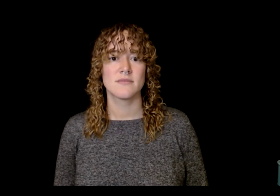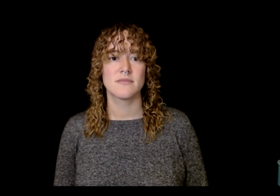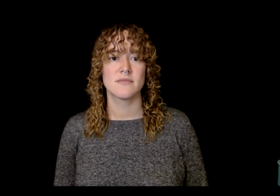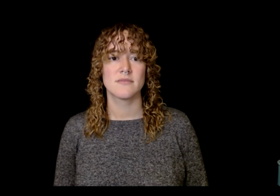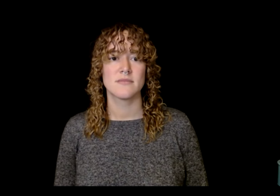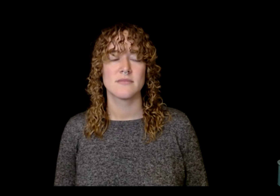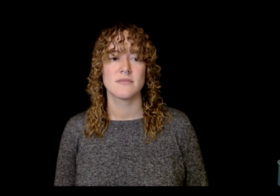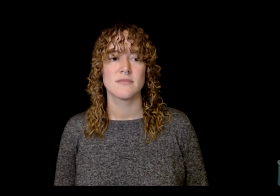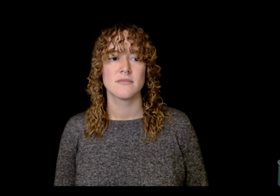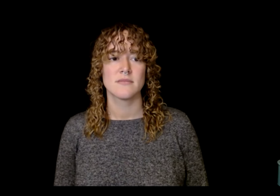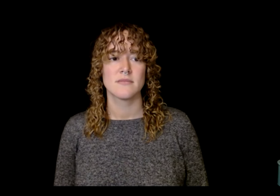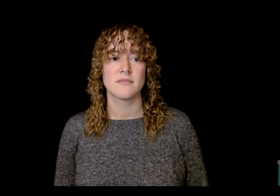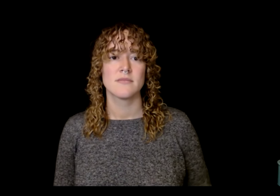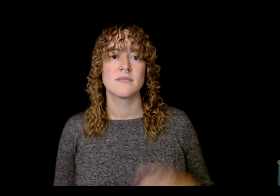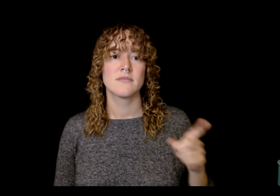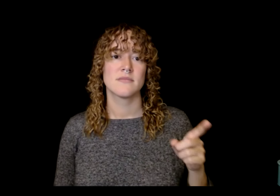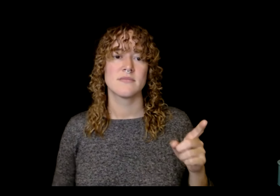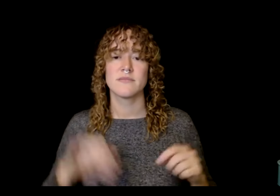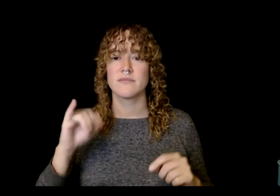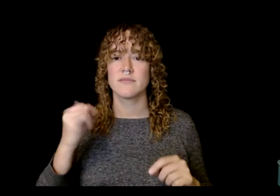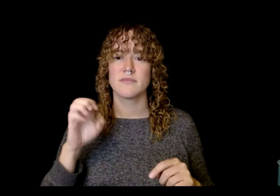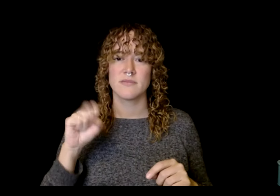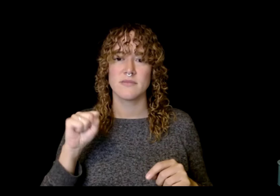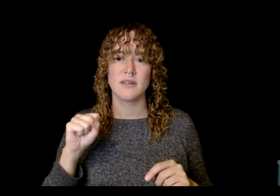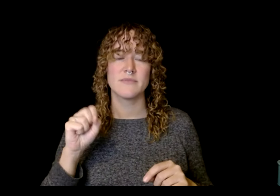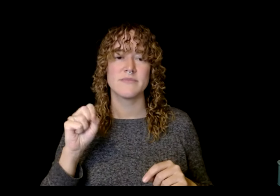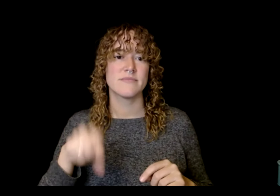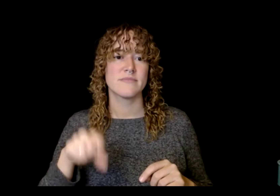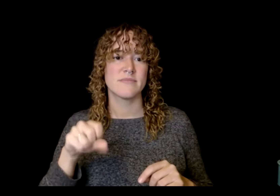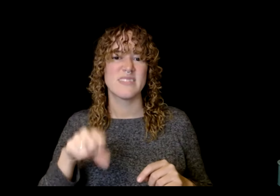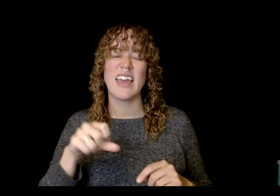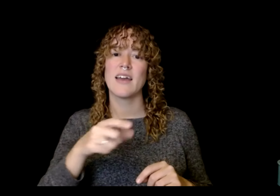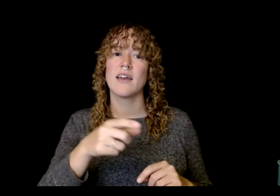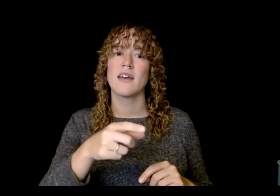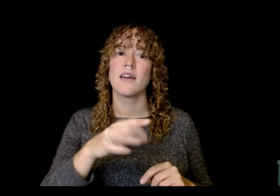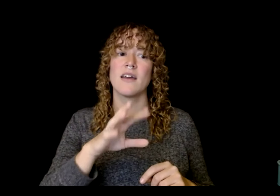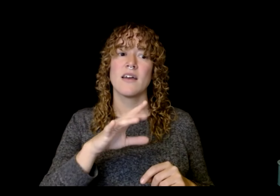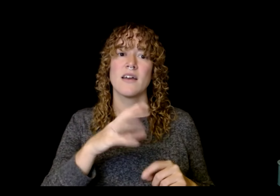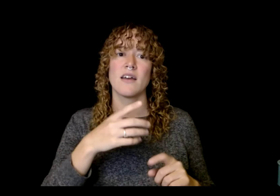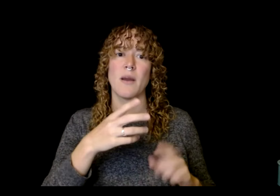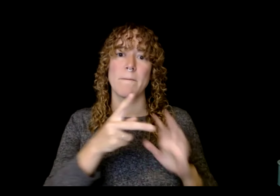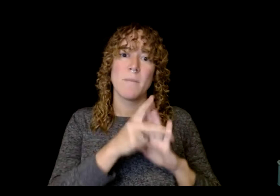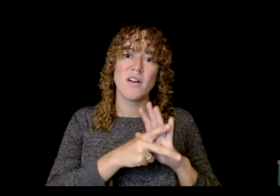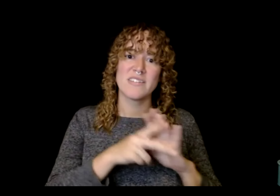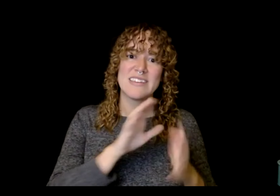Yeah, it's that time of session where things move from the policy committees to the budget committees.